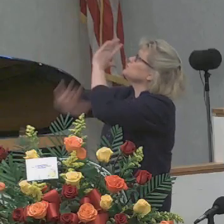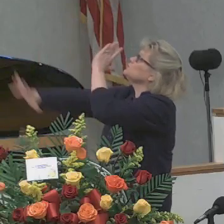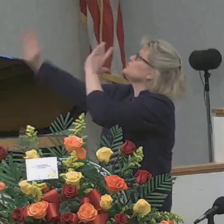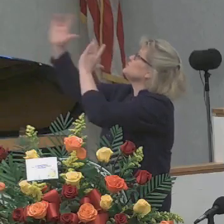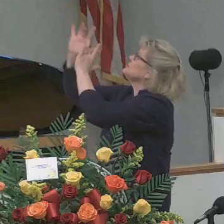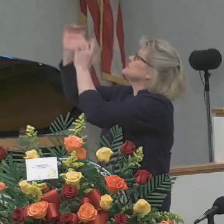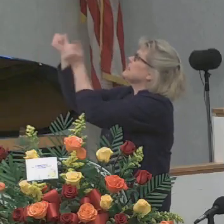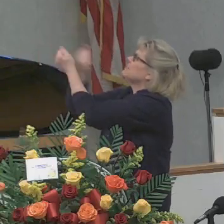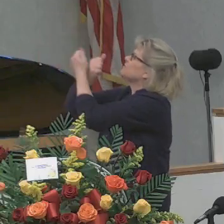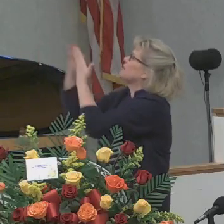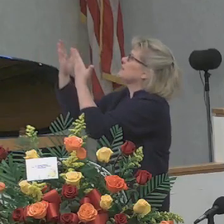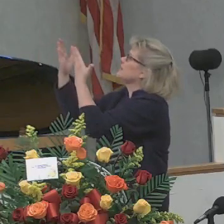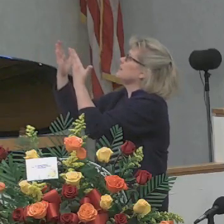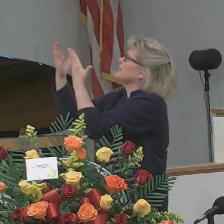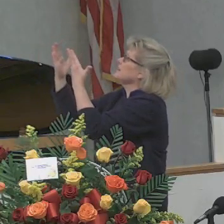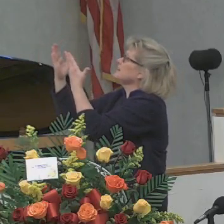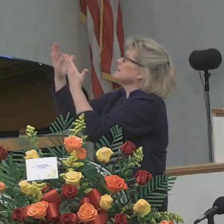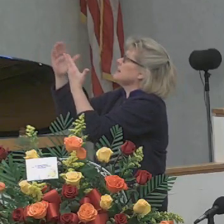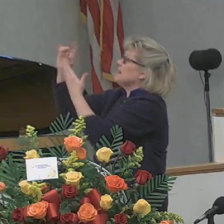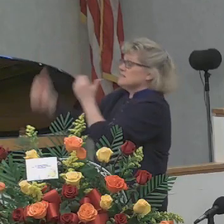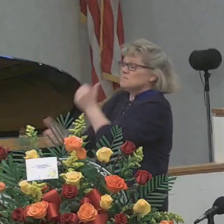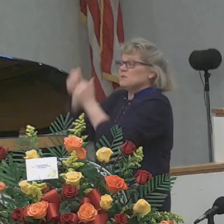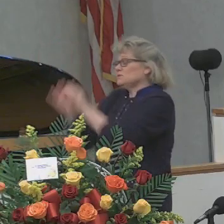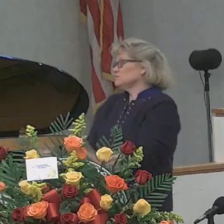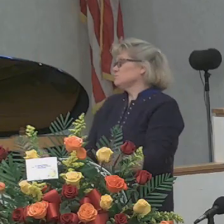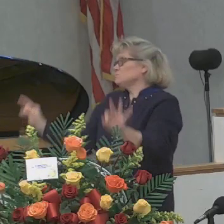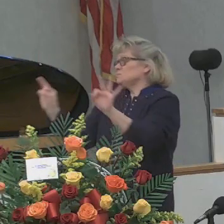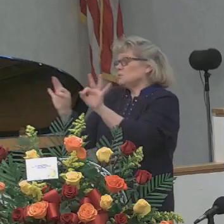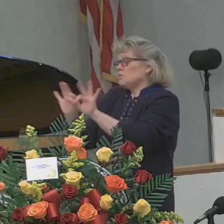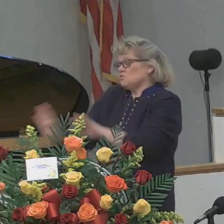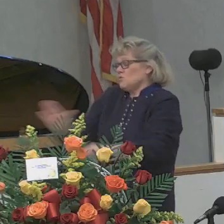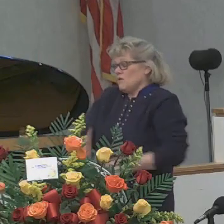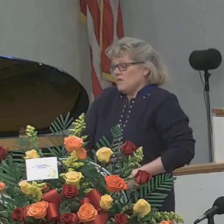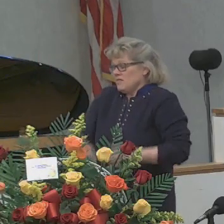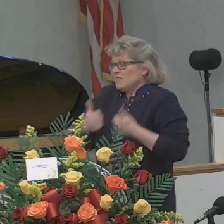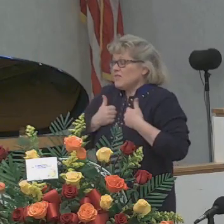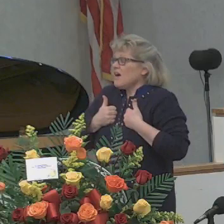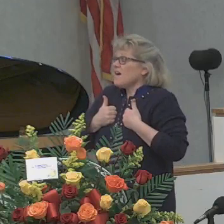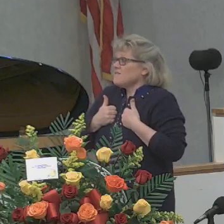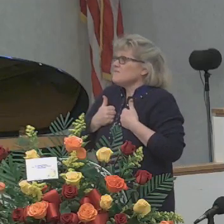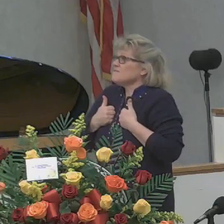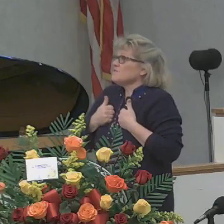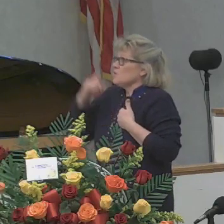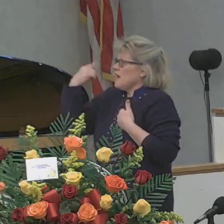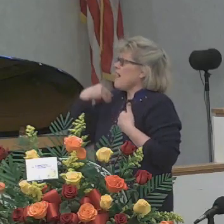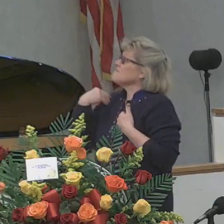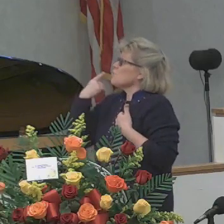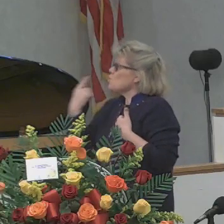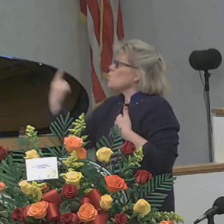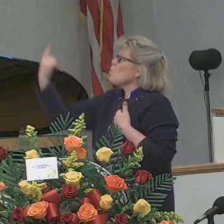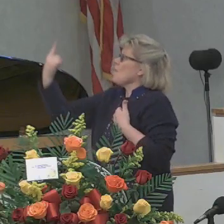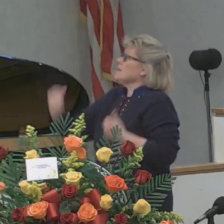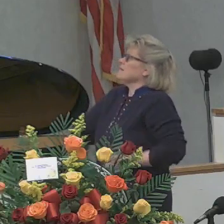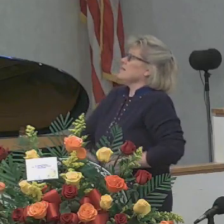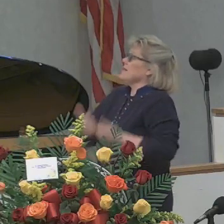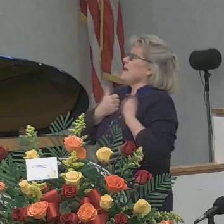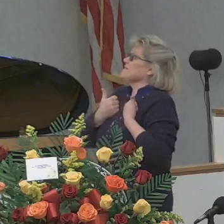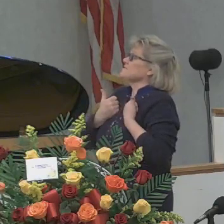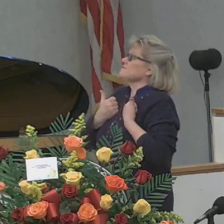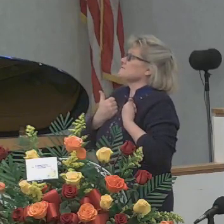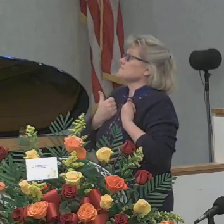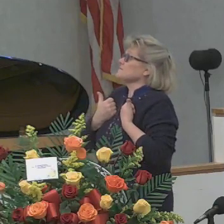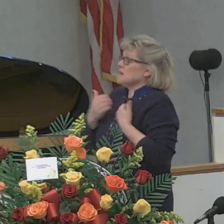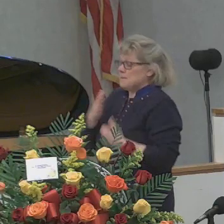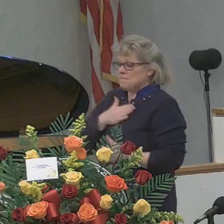days. It's the only life that pays when you recall you have but one life. And